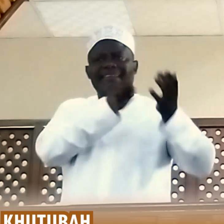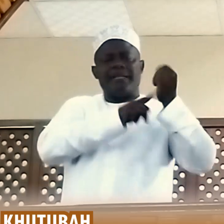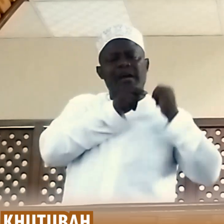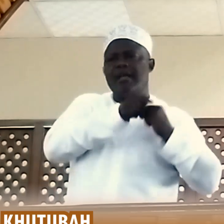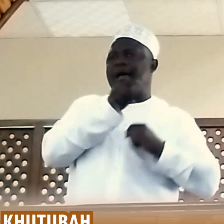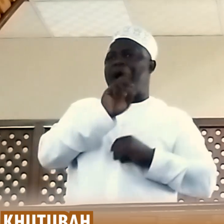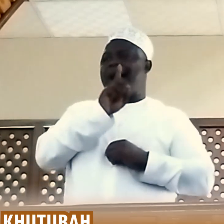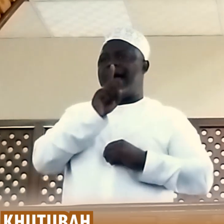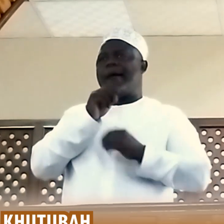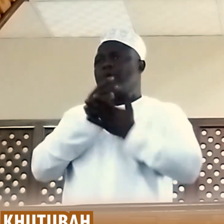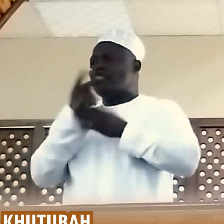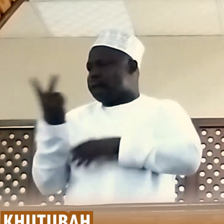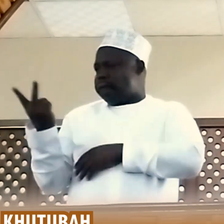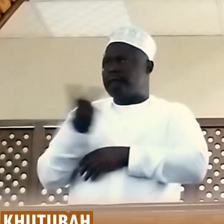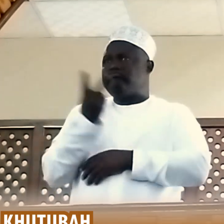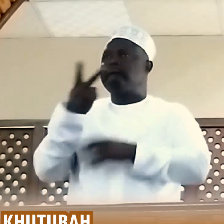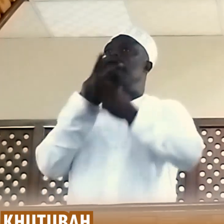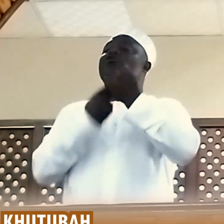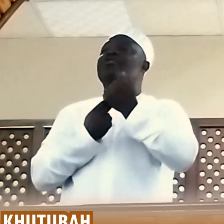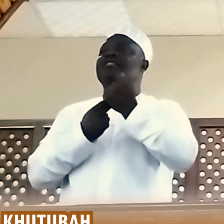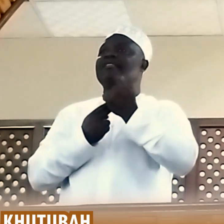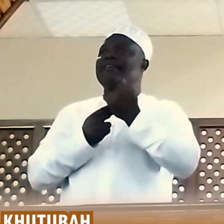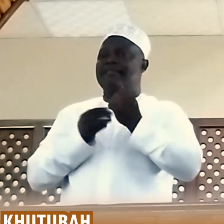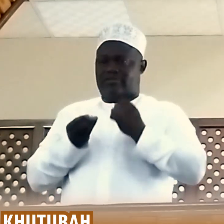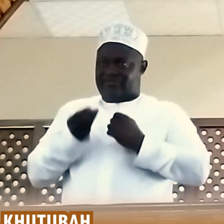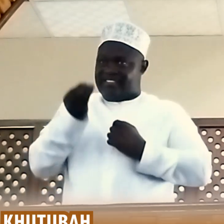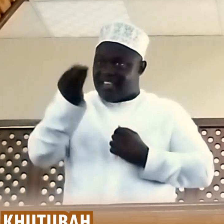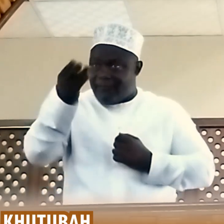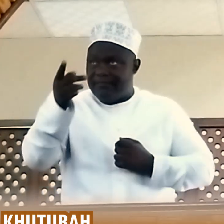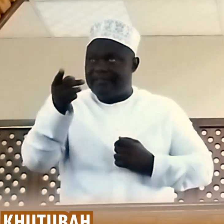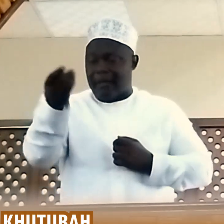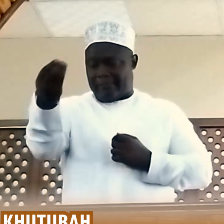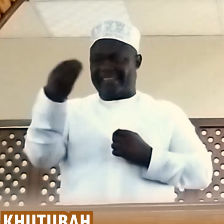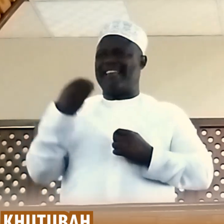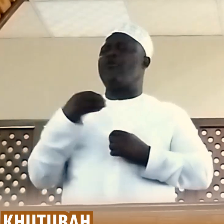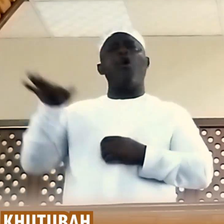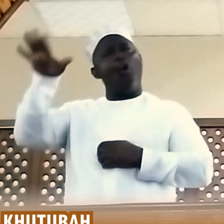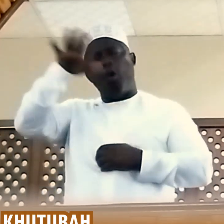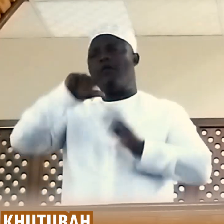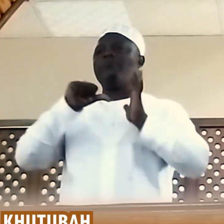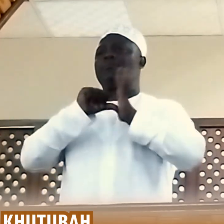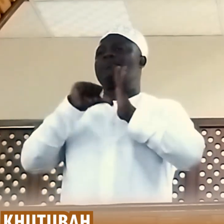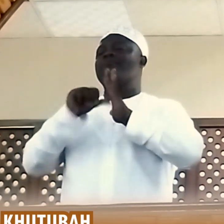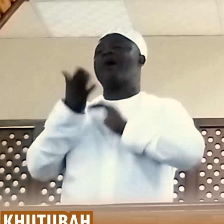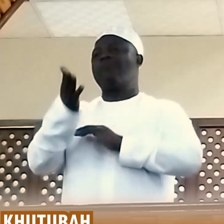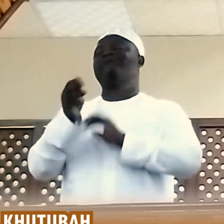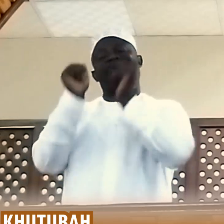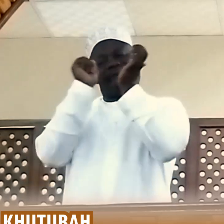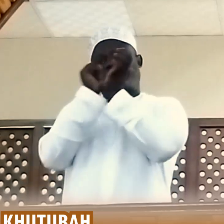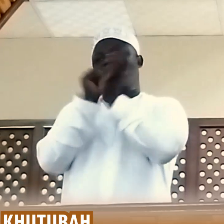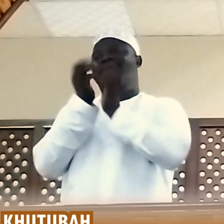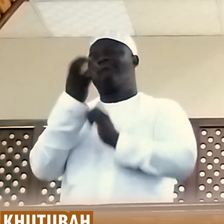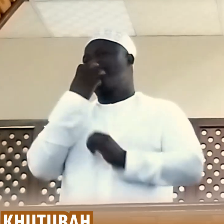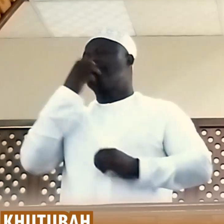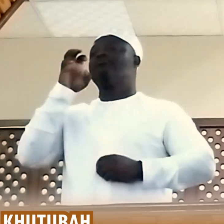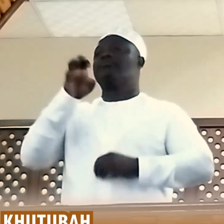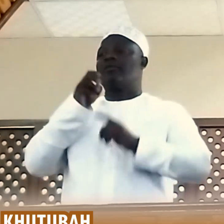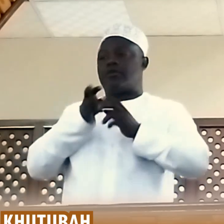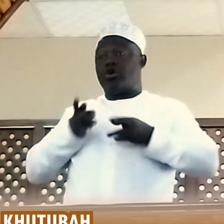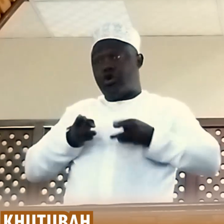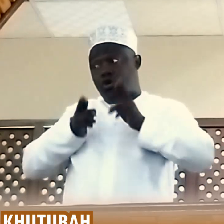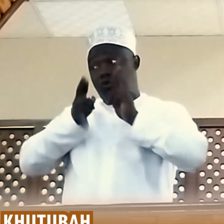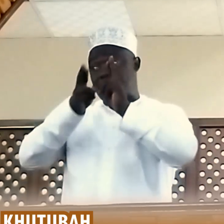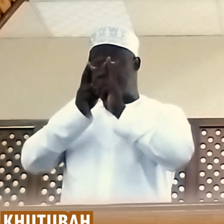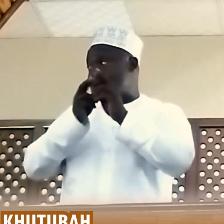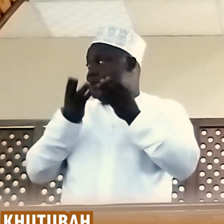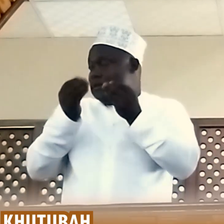Kubanga bombi bakolimire atwala ne gubajjuwa naye mukolimire bombi balina obuzibu. N'olwekyo ekkubo